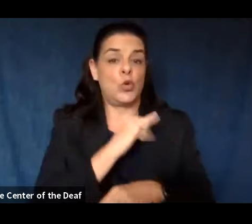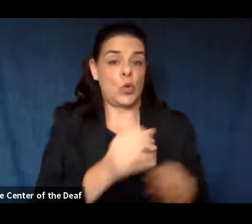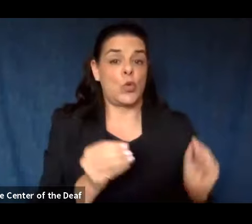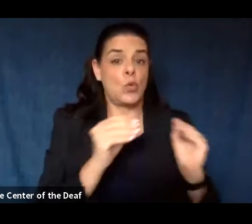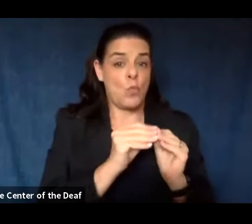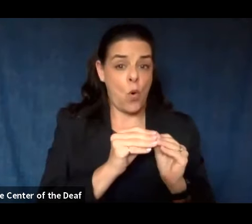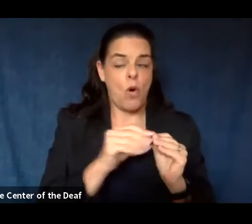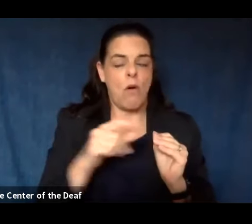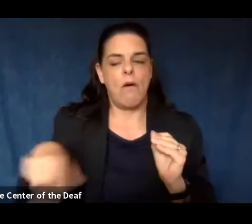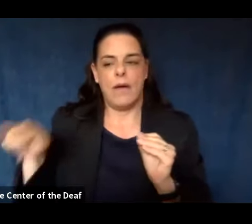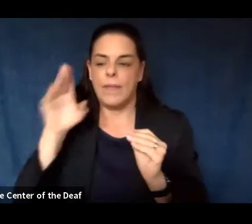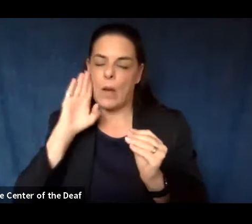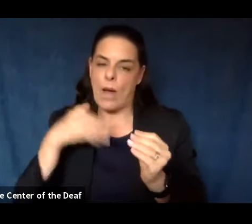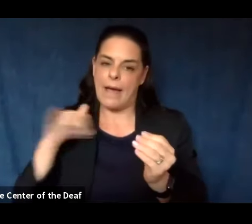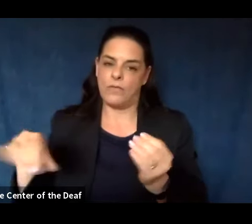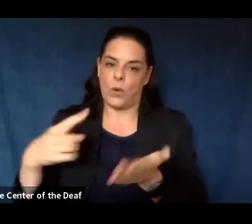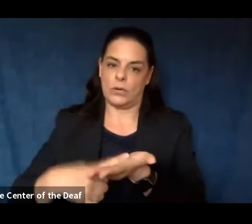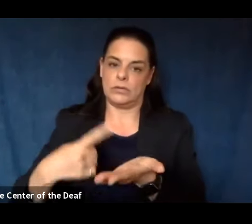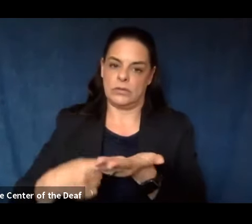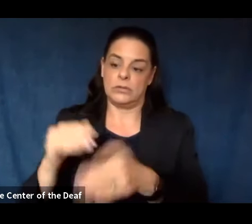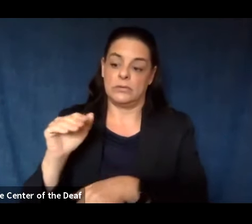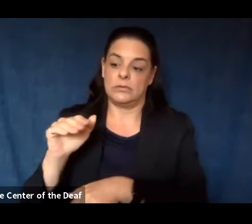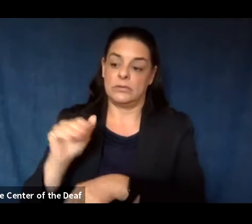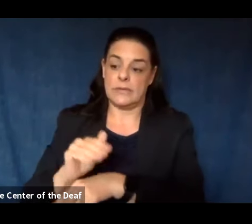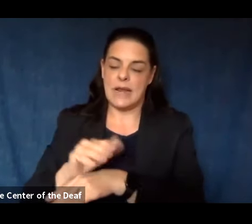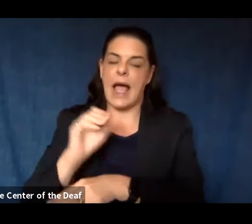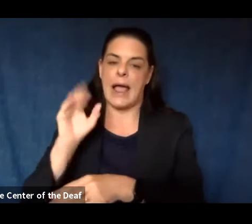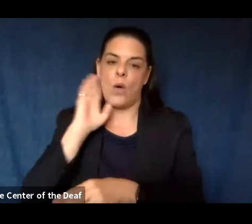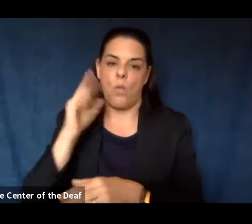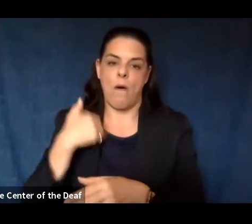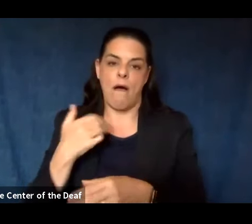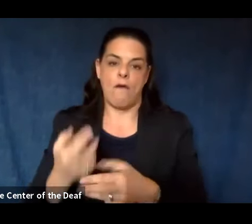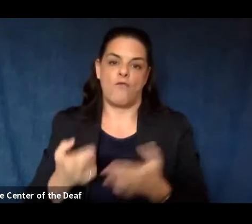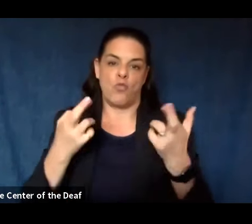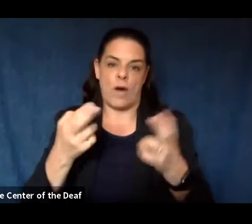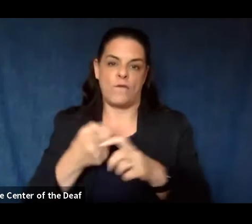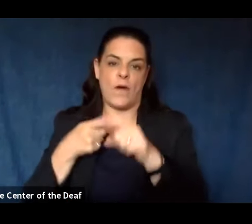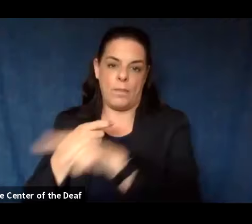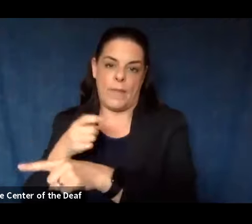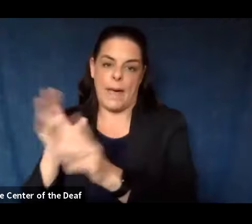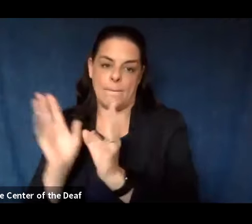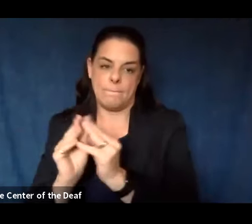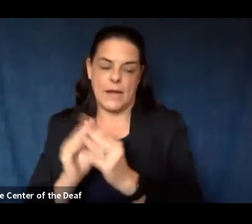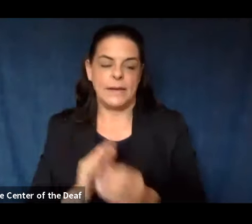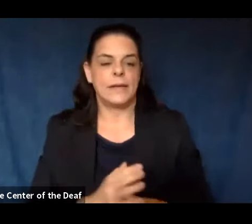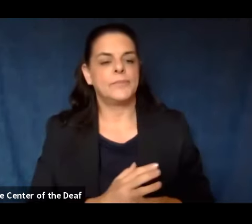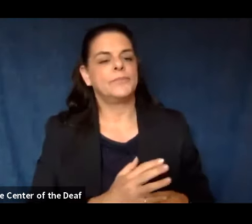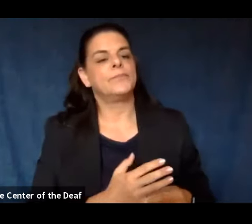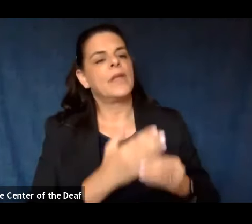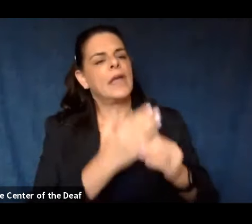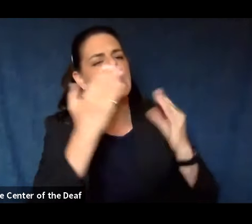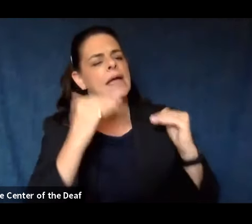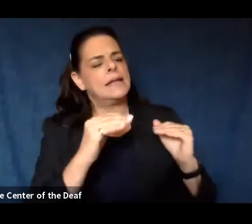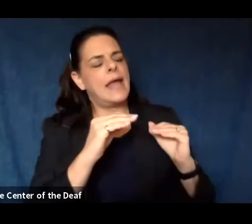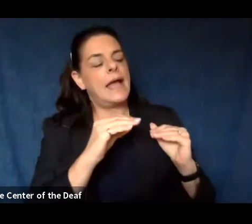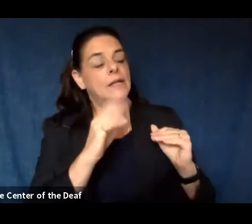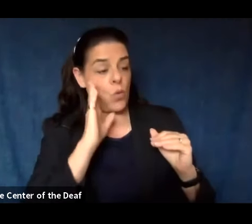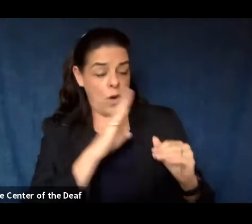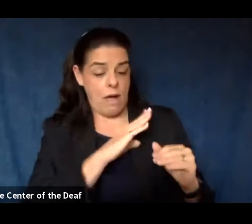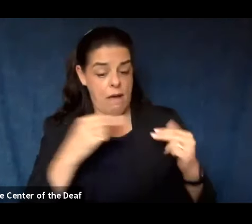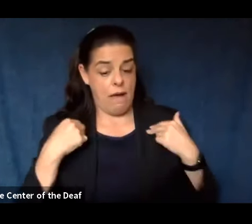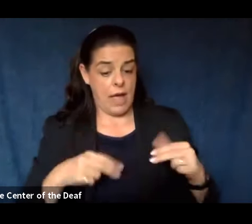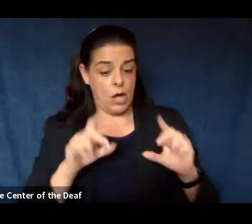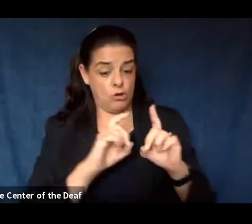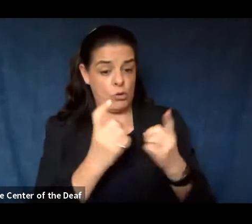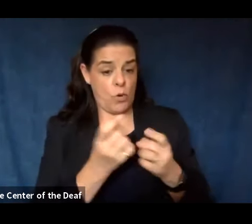had tonight with the Board of Health, and recommendations will be made there. Scott's follow-up question is, will the health department make any recommendation on other topics to